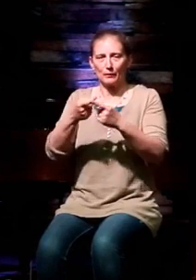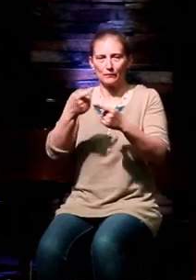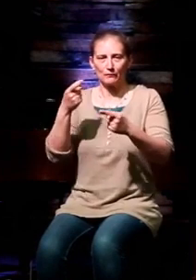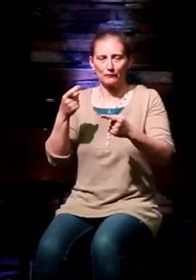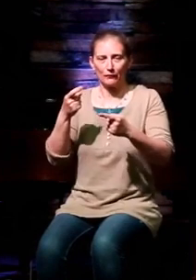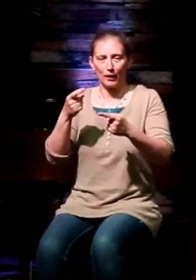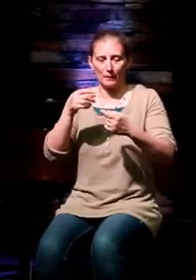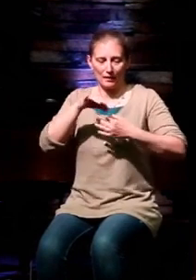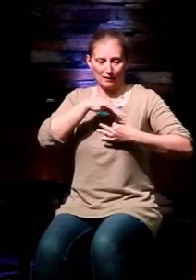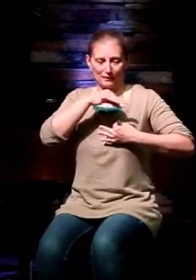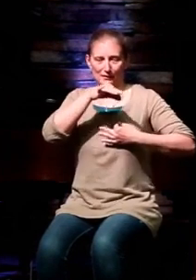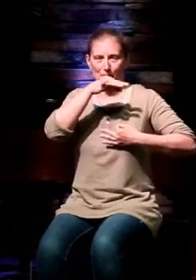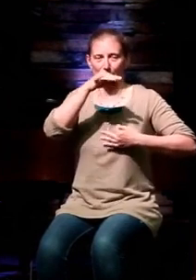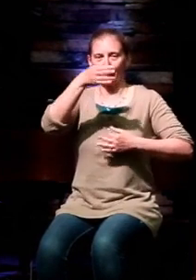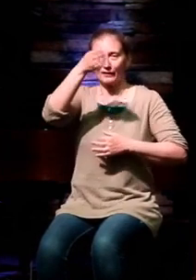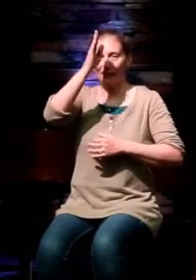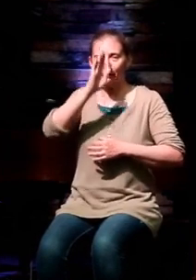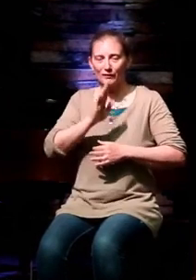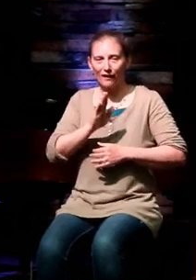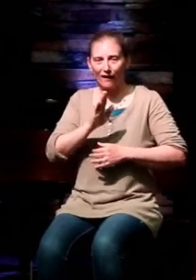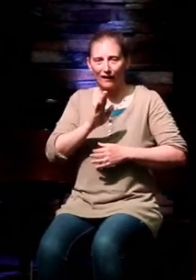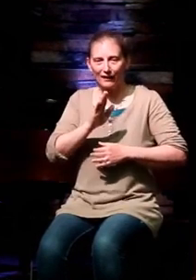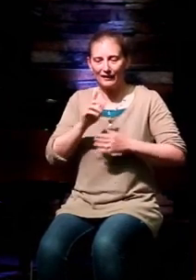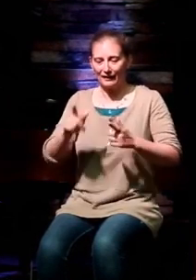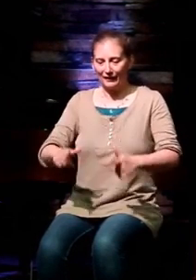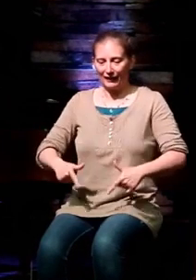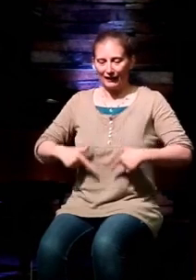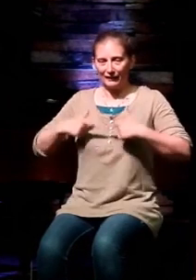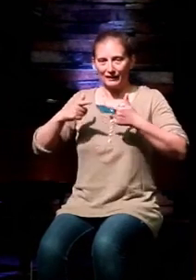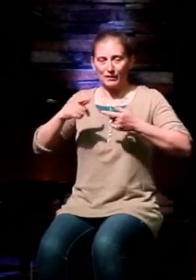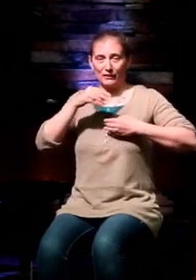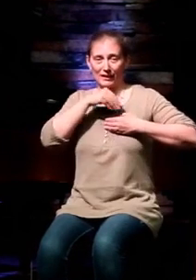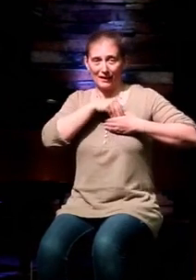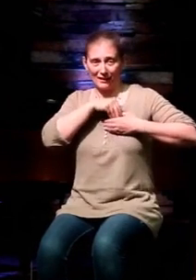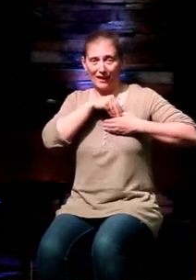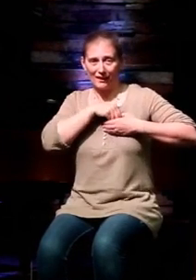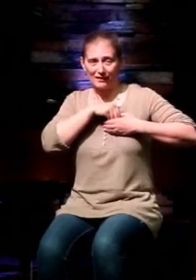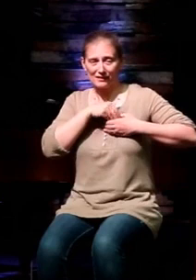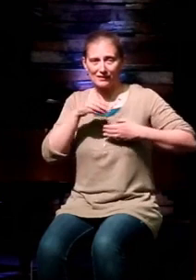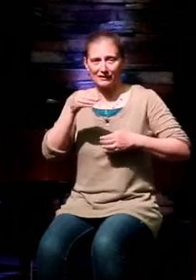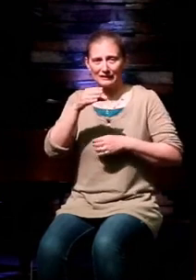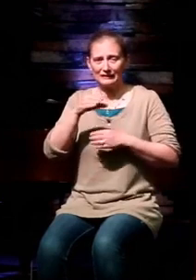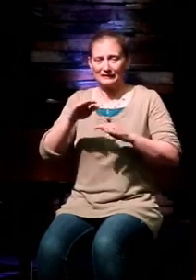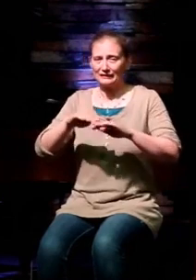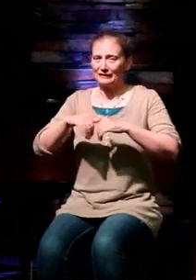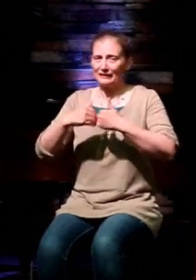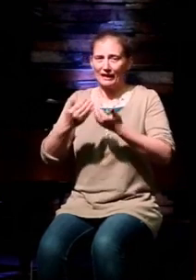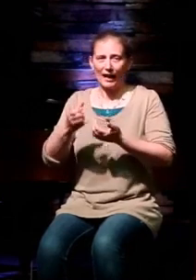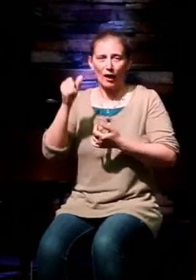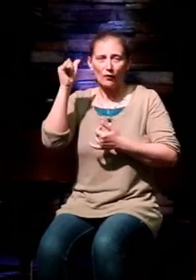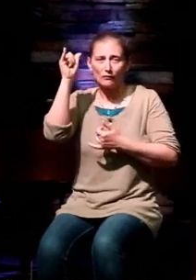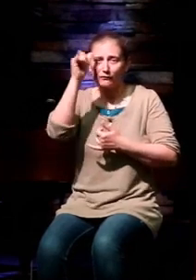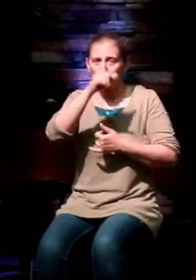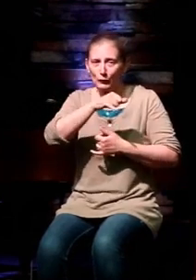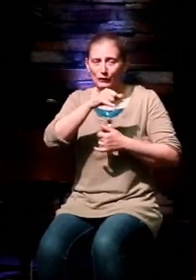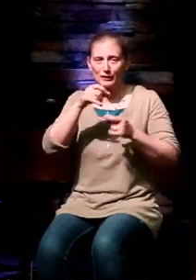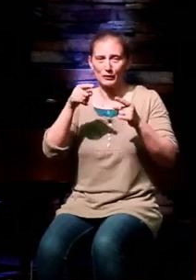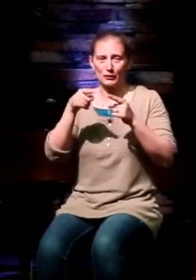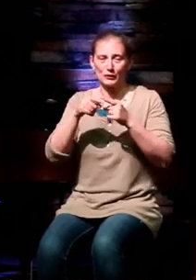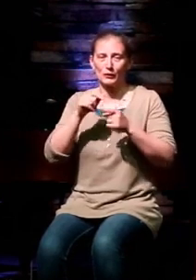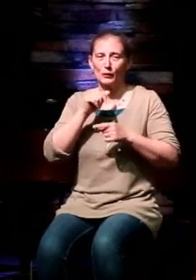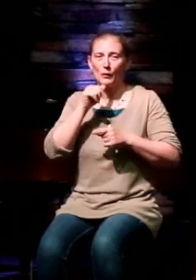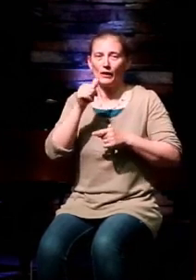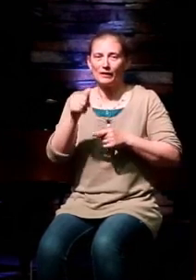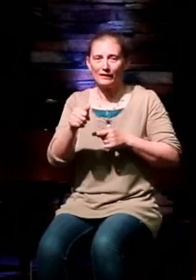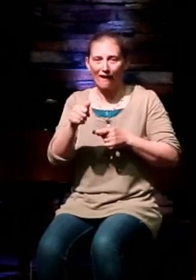of our lives, that has the strength to raise Christ from the dead living on the inside of us? How foolish is that for us not to count on that and count